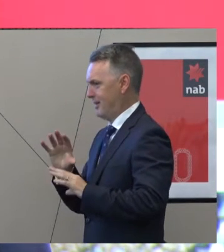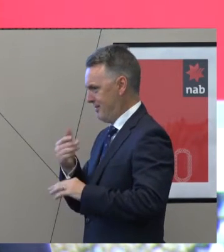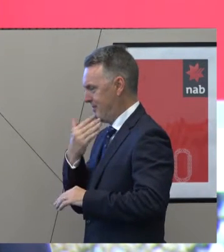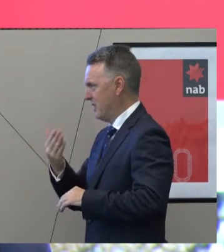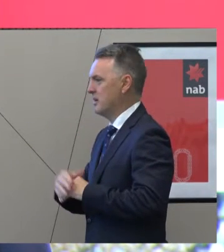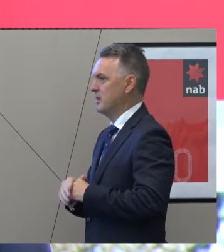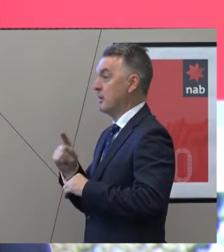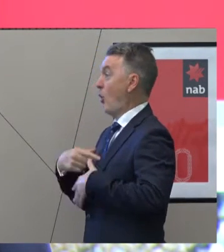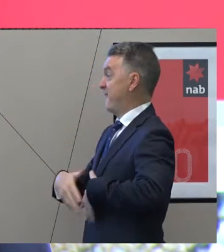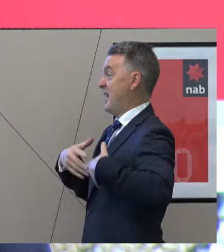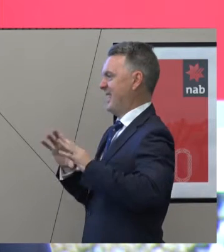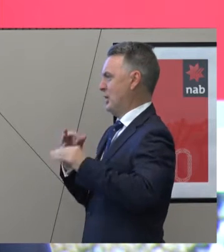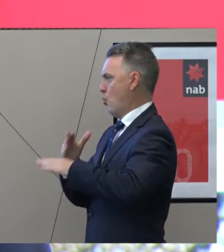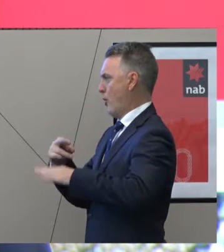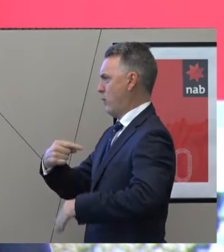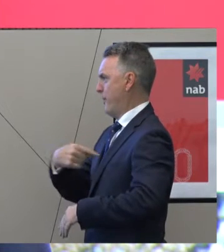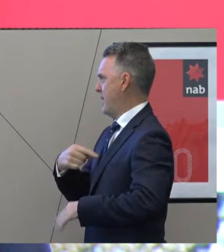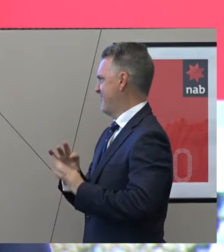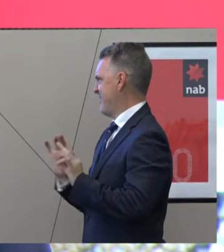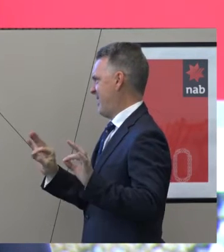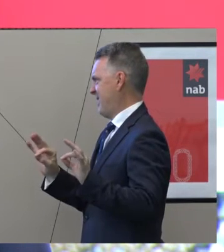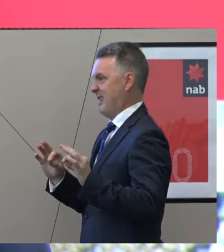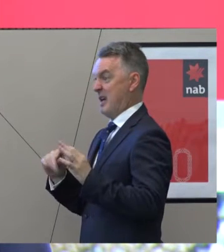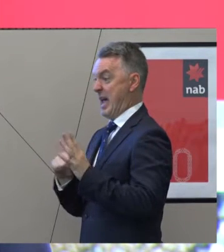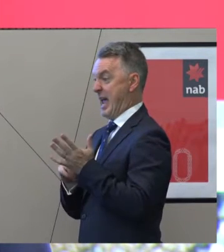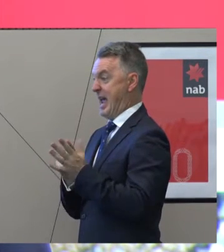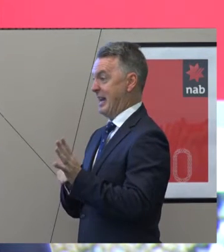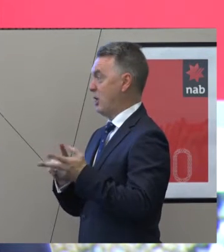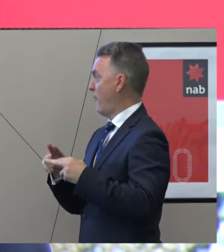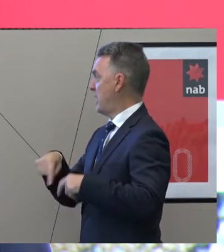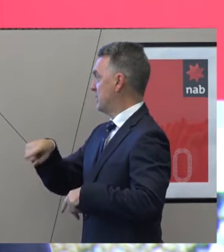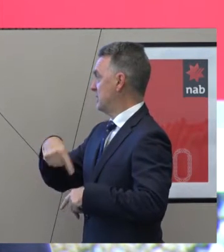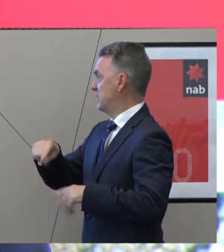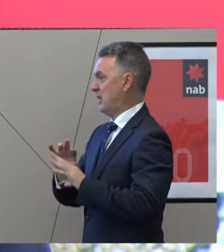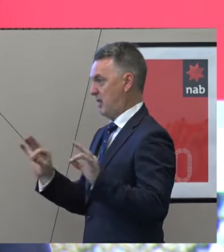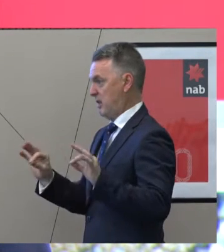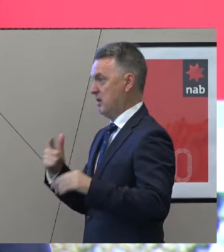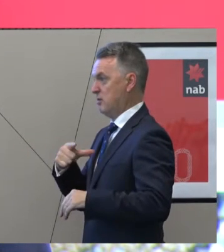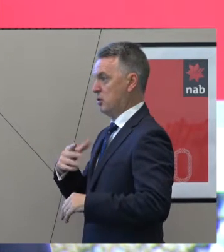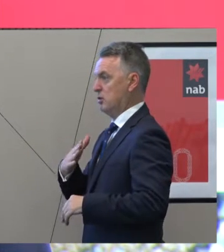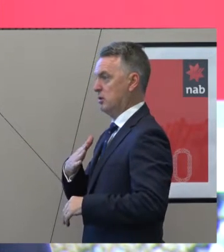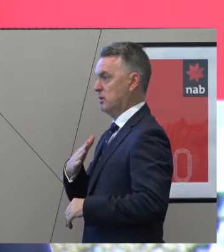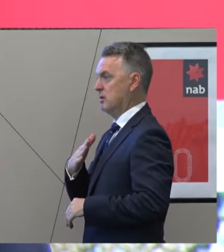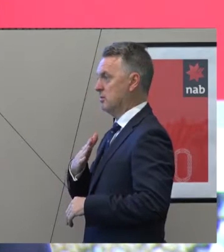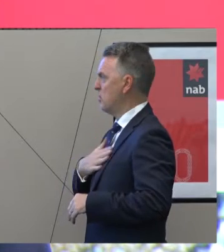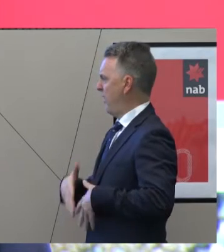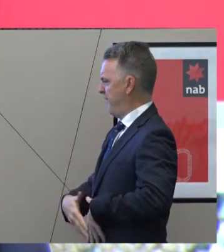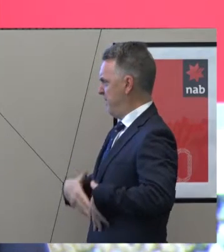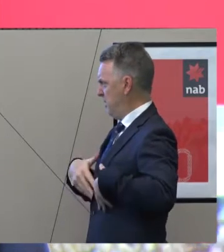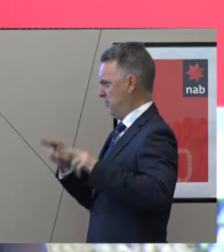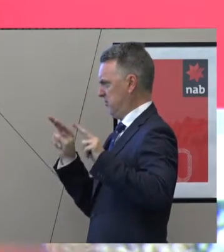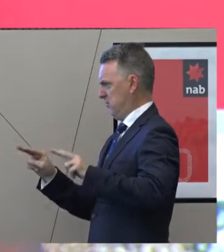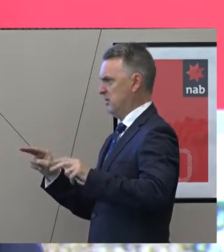worked for me at all, any of us, because in my feeling was